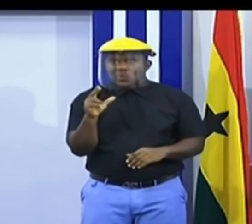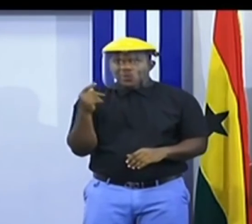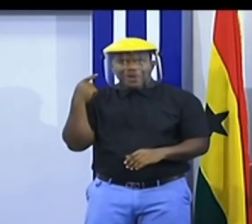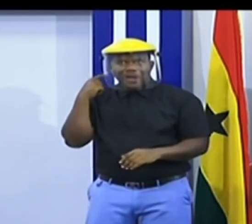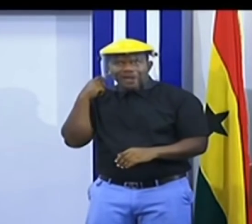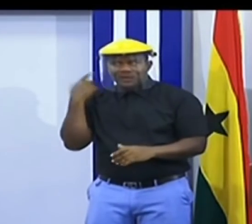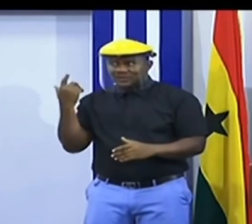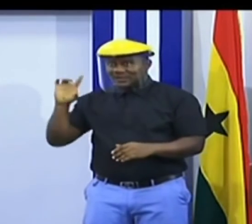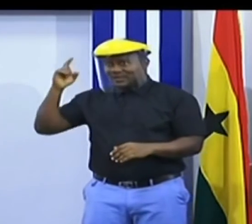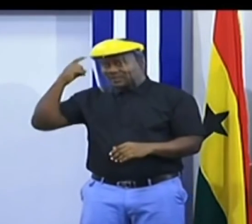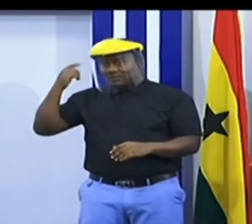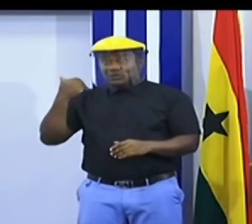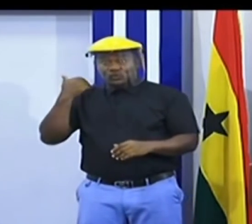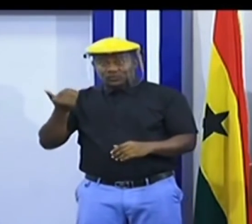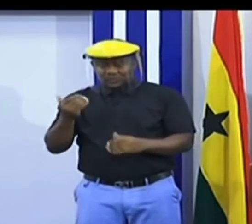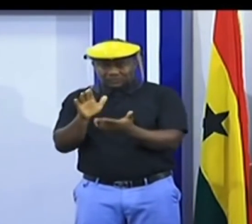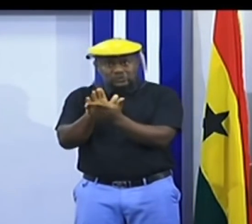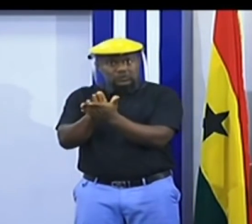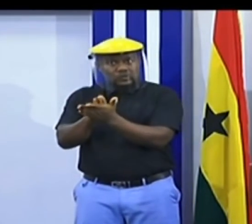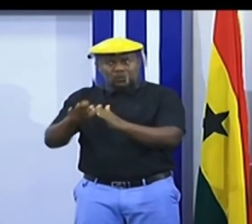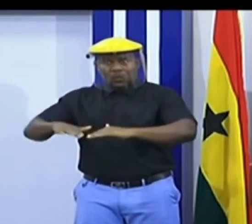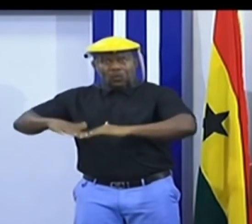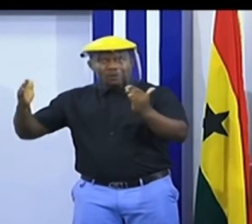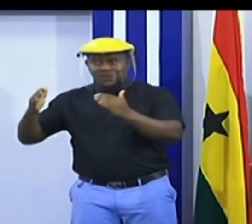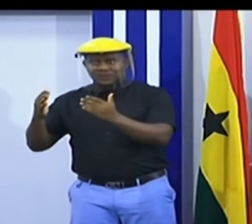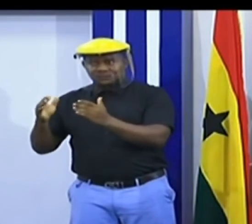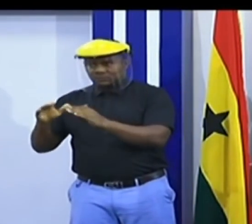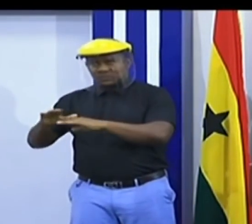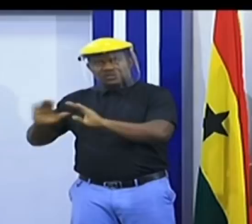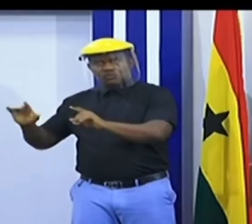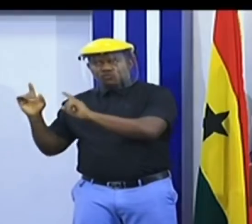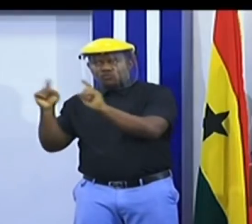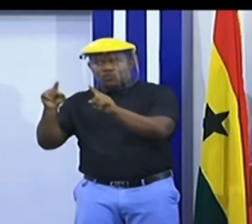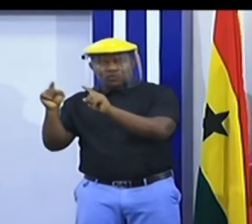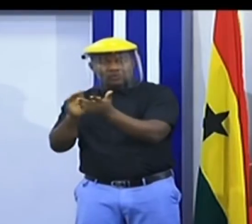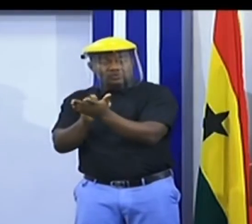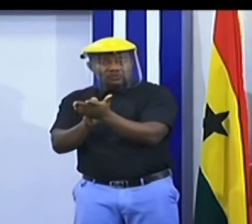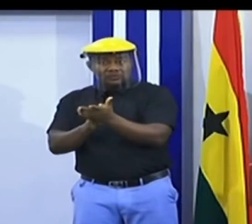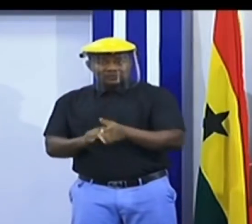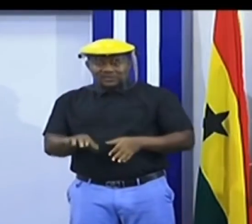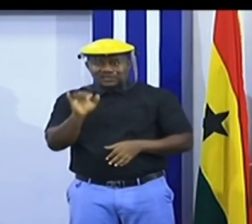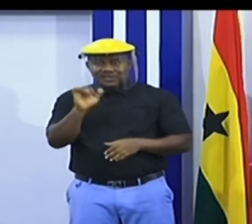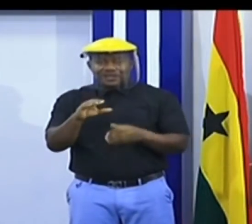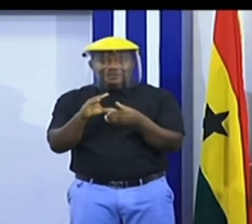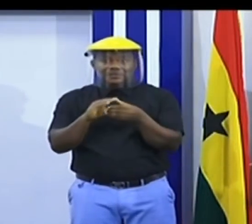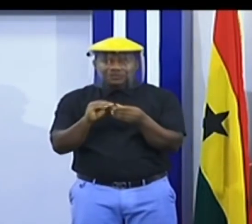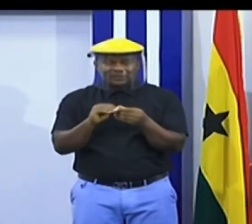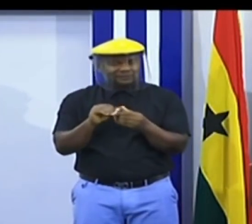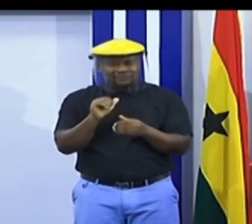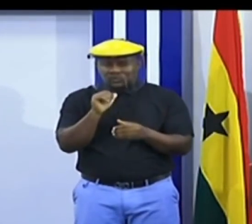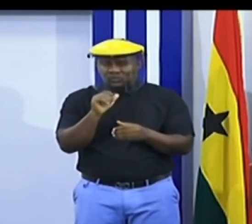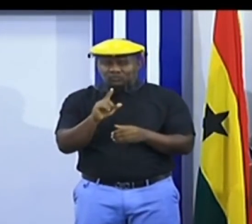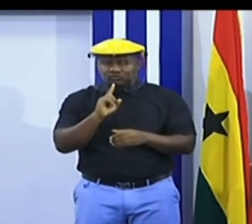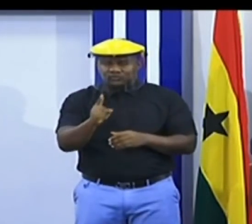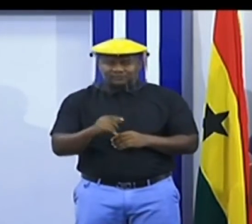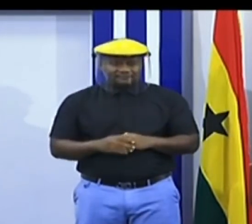that say that government says that schools are to reopen soon. With the greatest of respect, it is not correct. Government is not